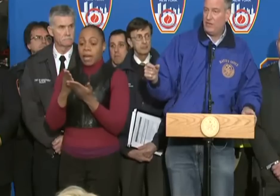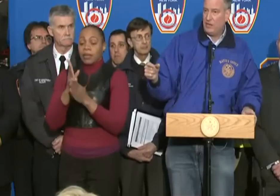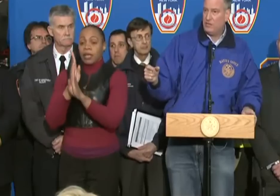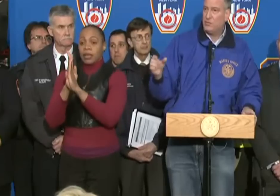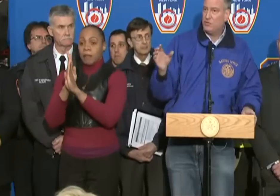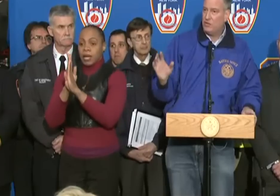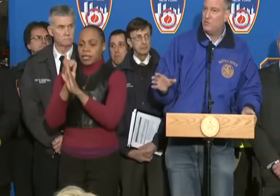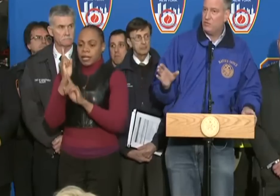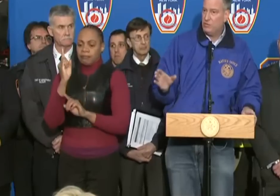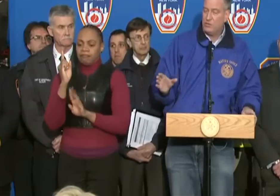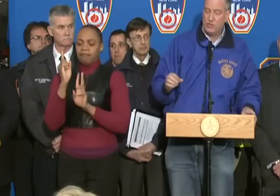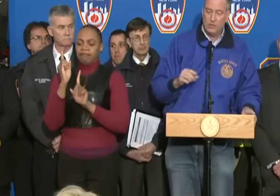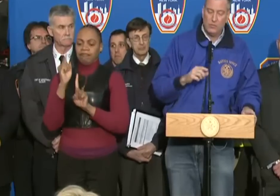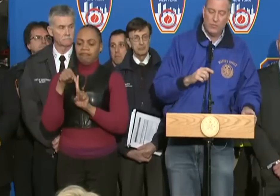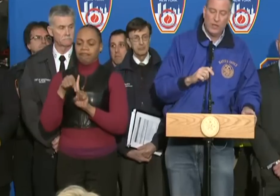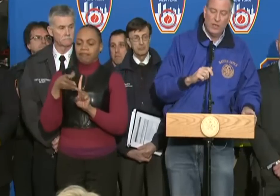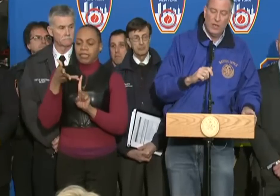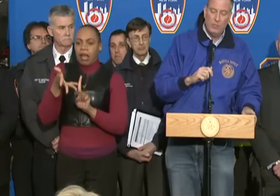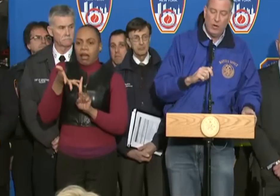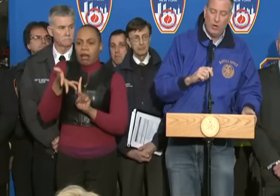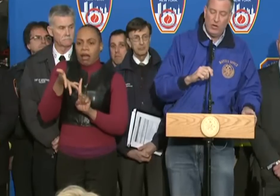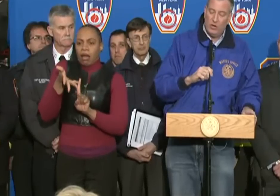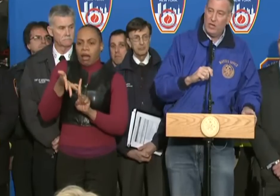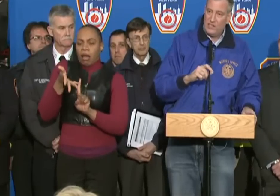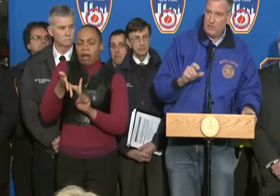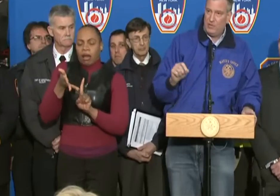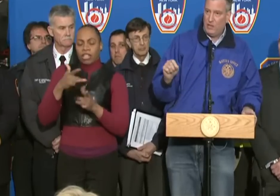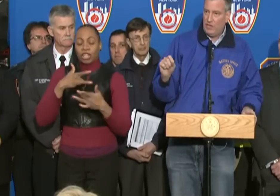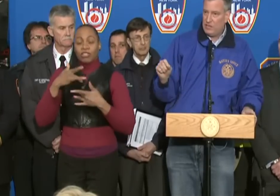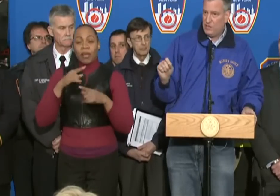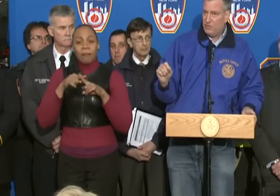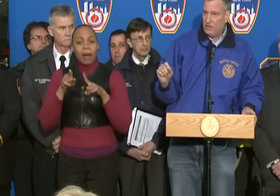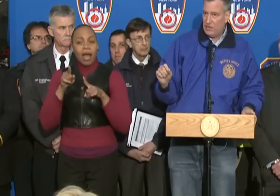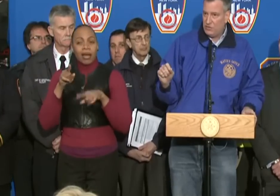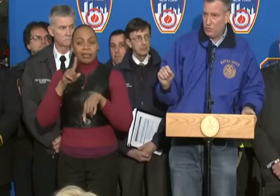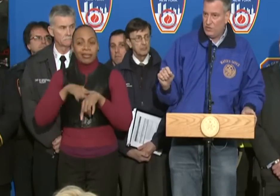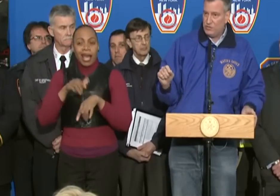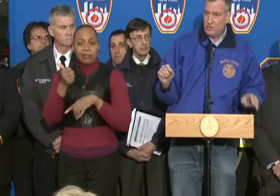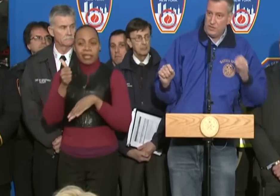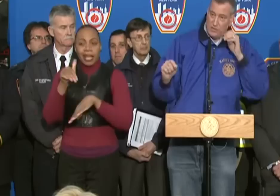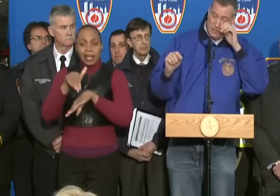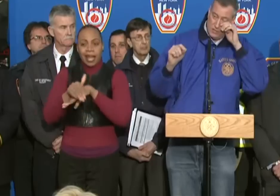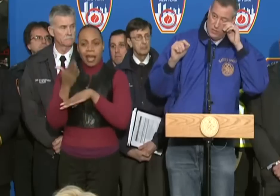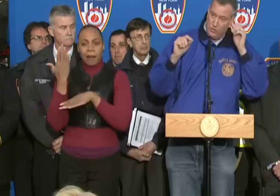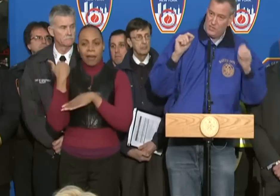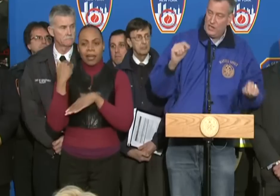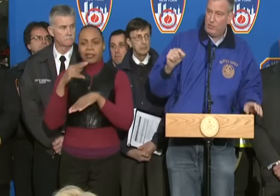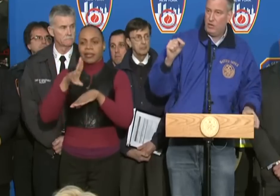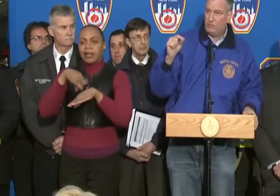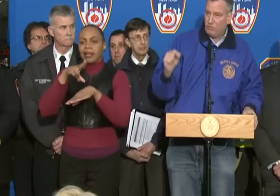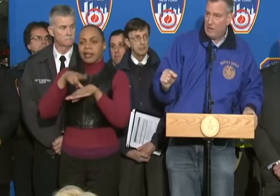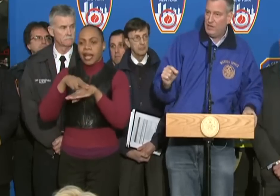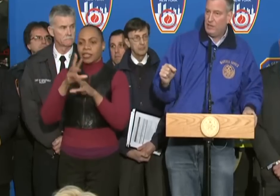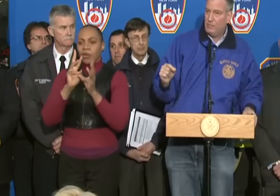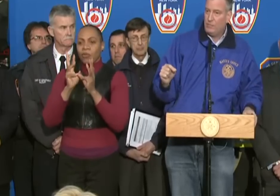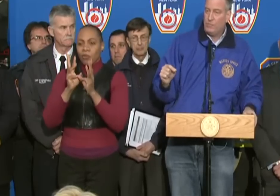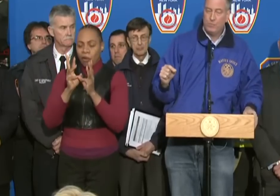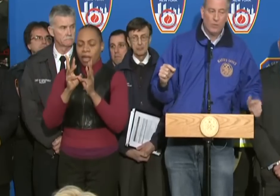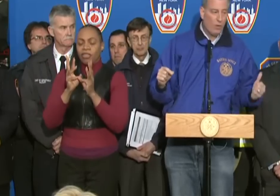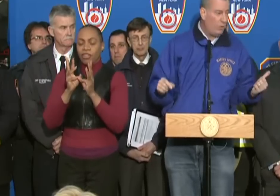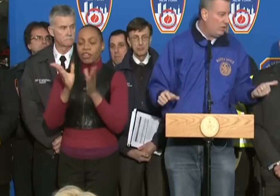of time and have that kind of exposure, that was a real concern. But when we heard at 10 p.m. last night from the National Weather Service that this snow was tapering off